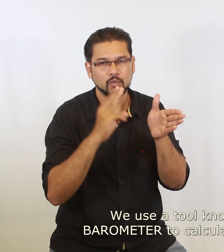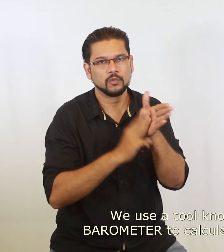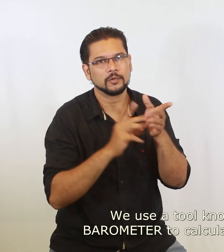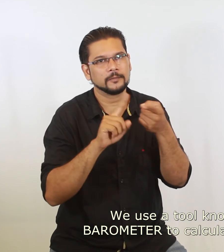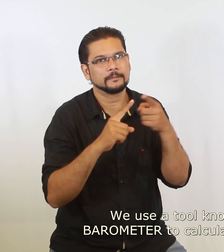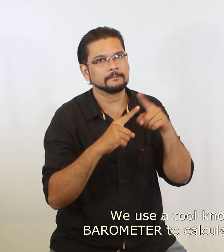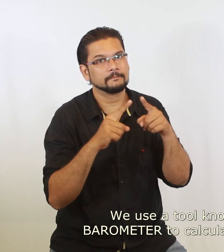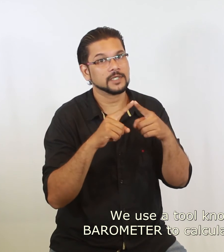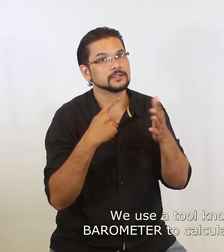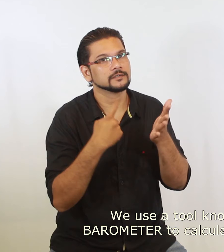Barometer.